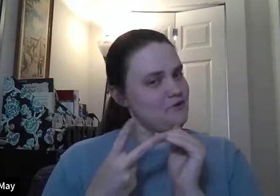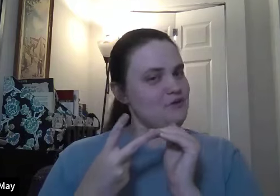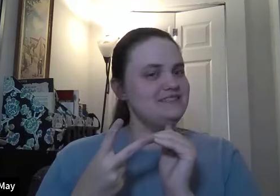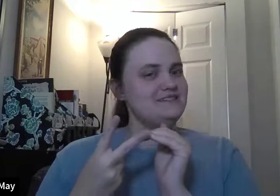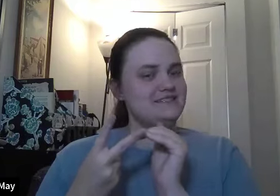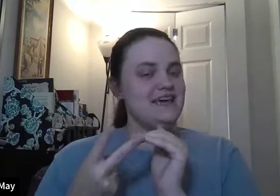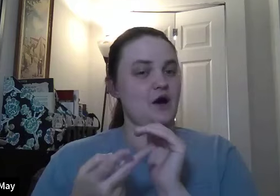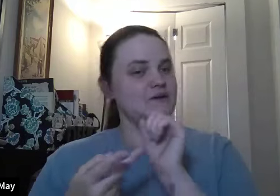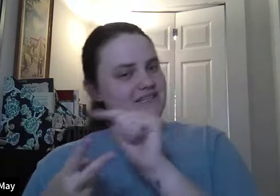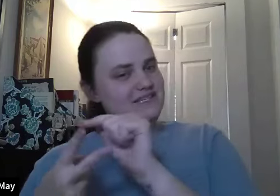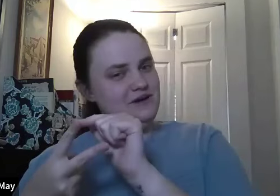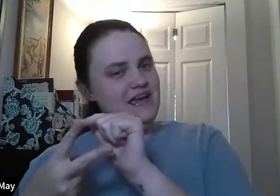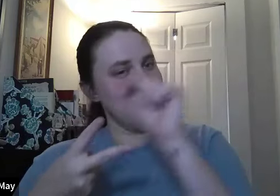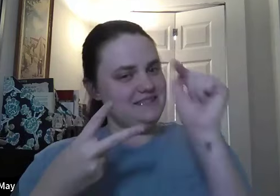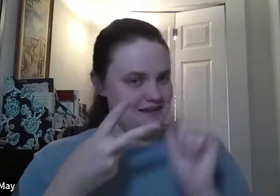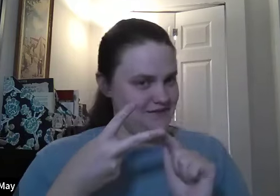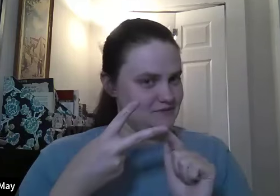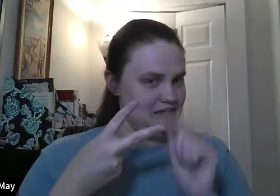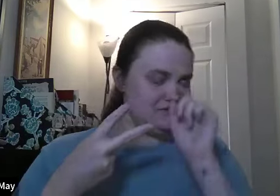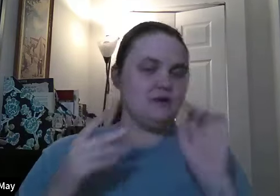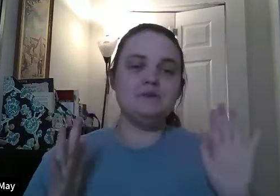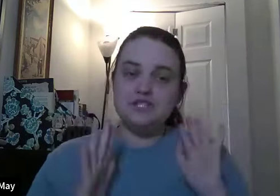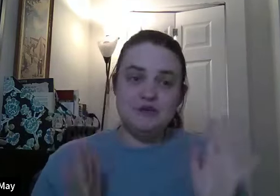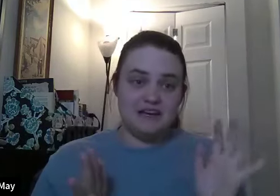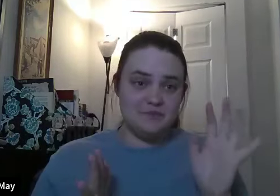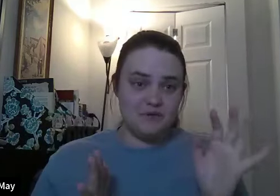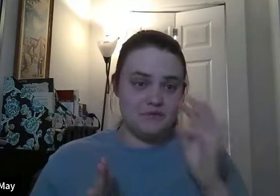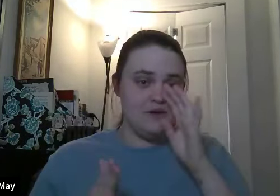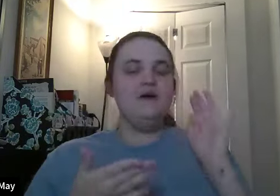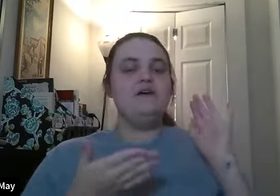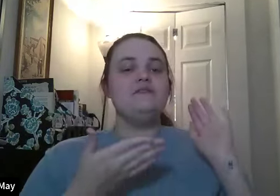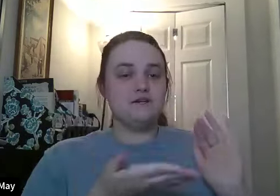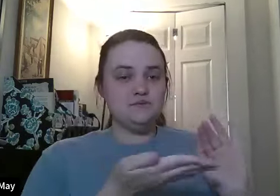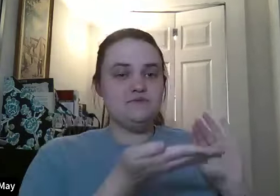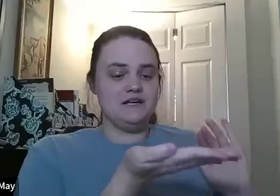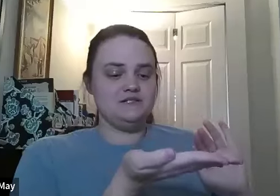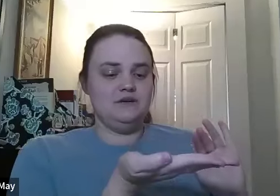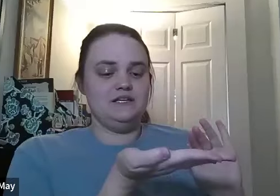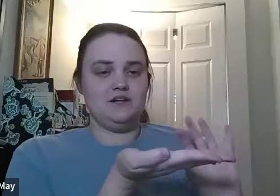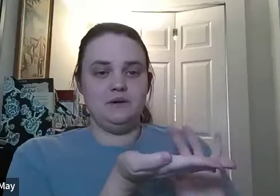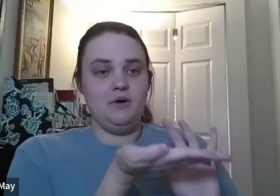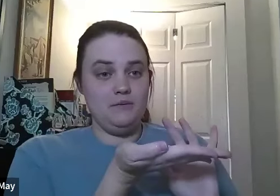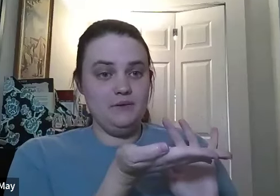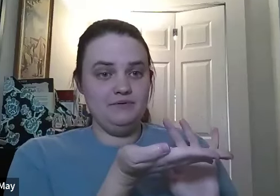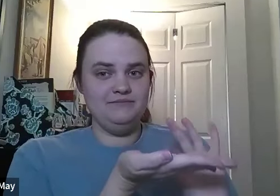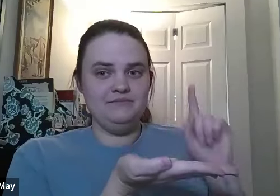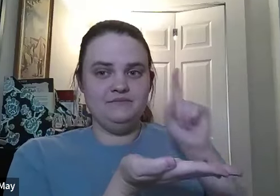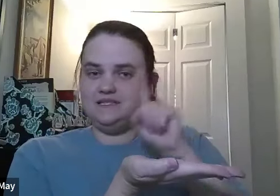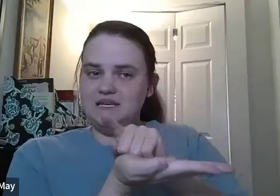than once saying, oh, it's this one, and then signing this one later. So I'm going to show you guys both. The first one for next week is going to be palm up, same